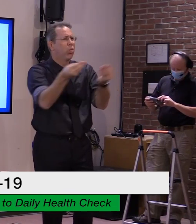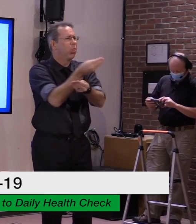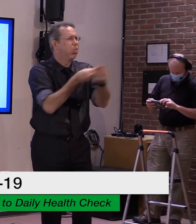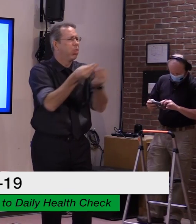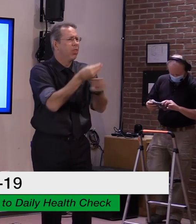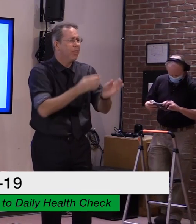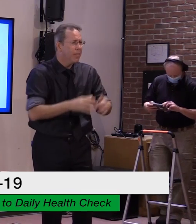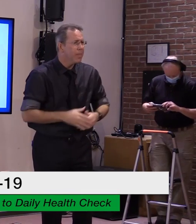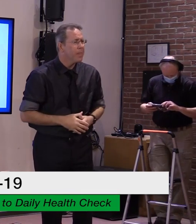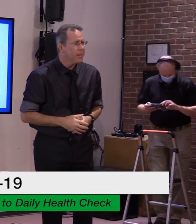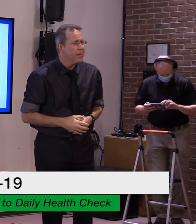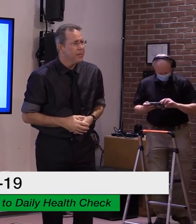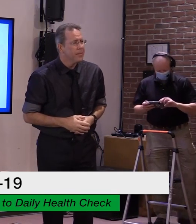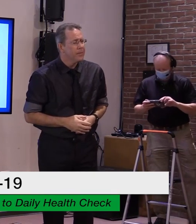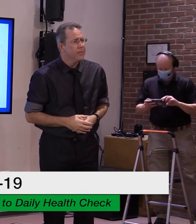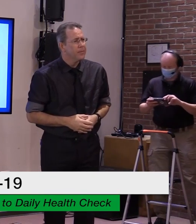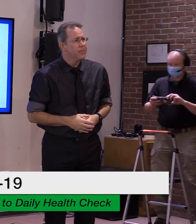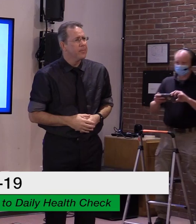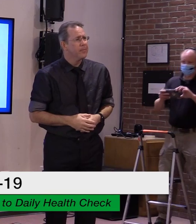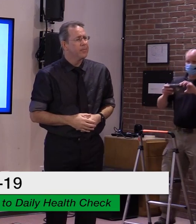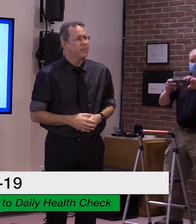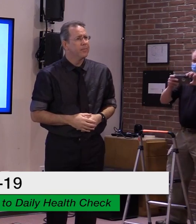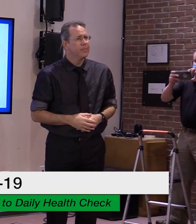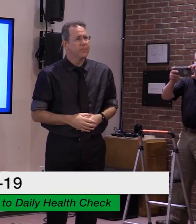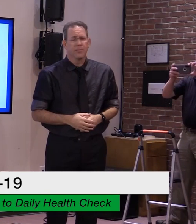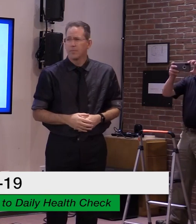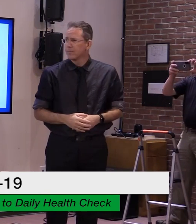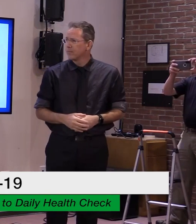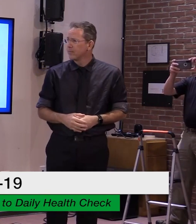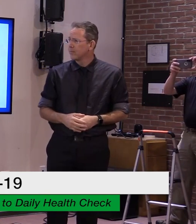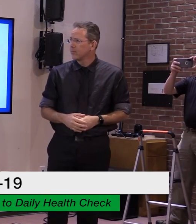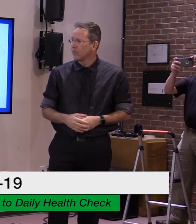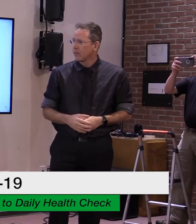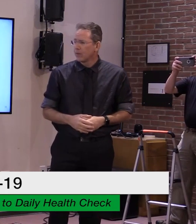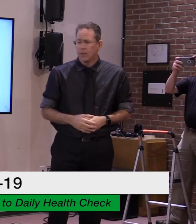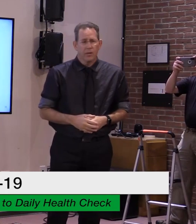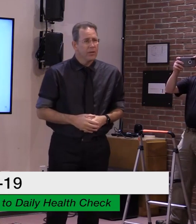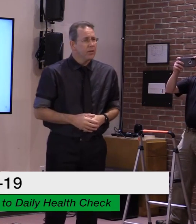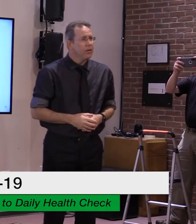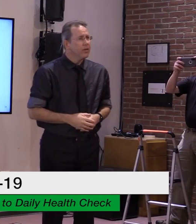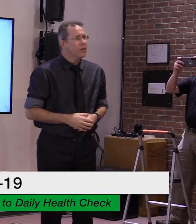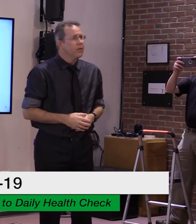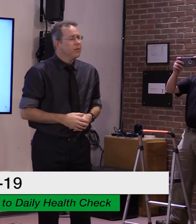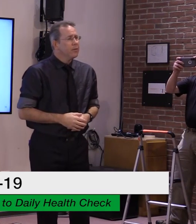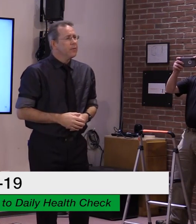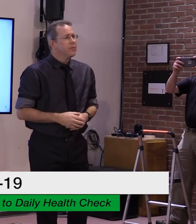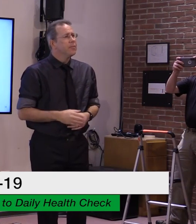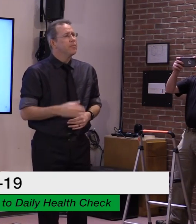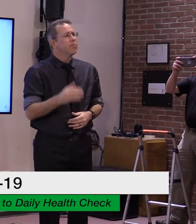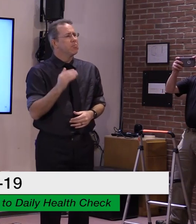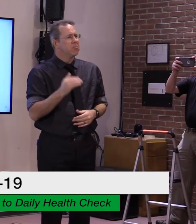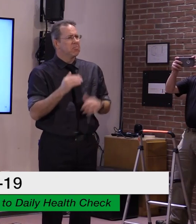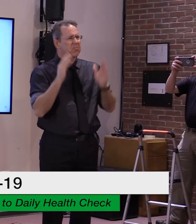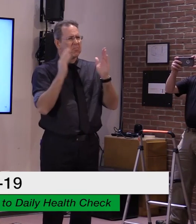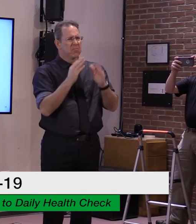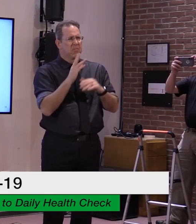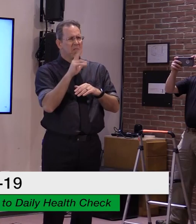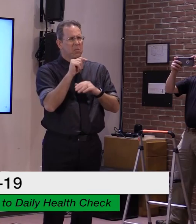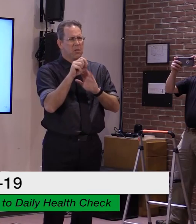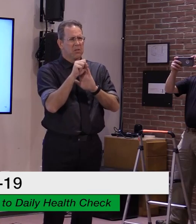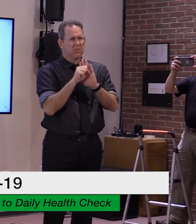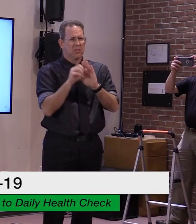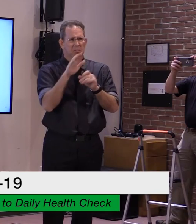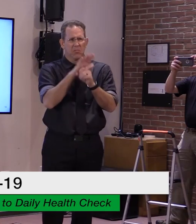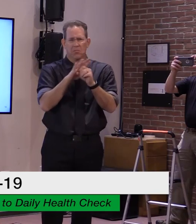compared to the rest of the region similarly when we look at our vermont map we can see that really for the